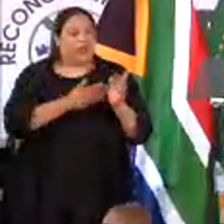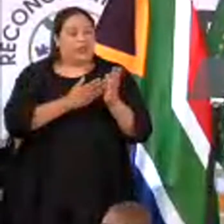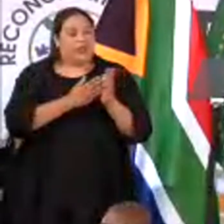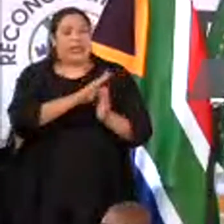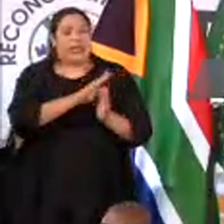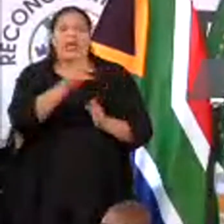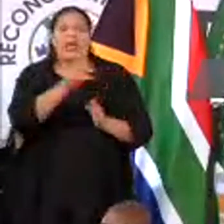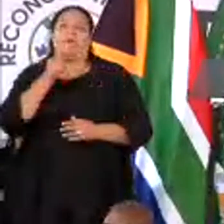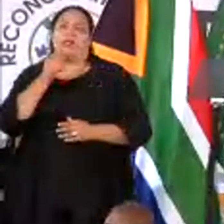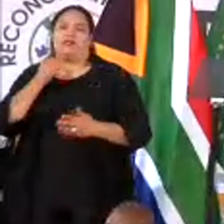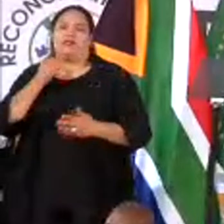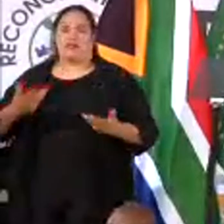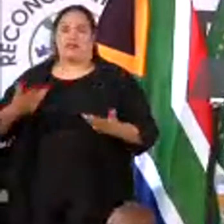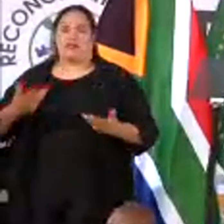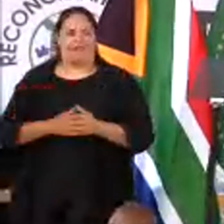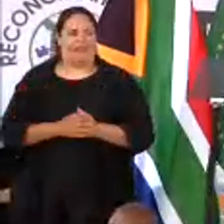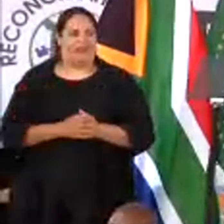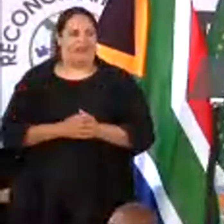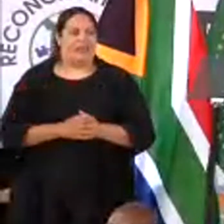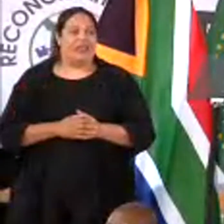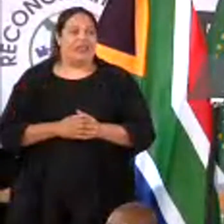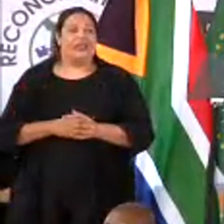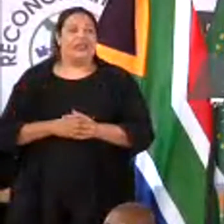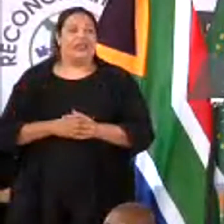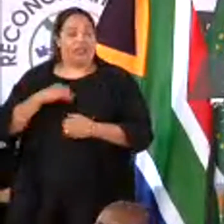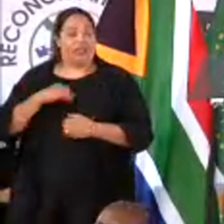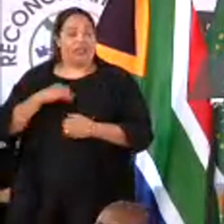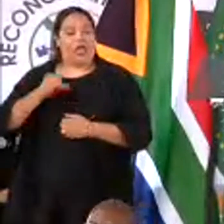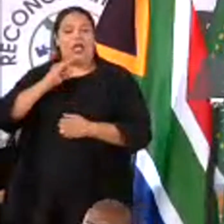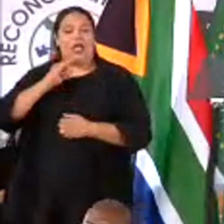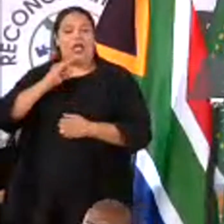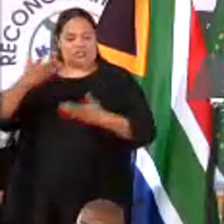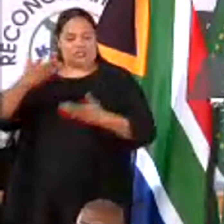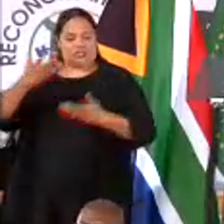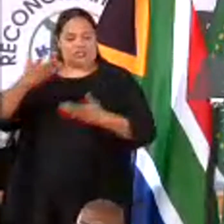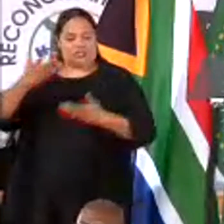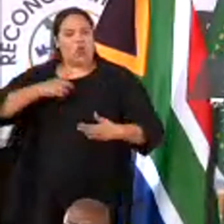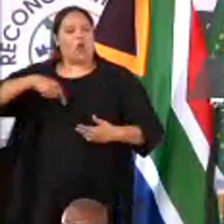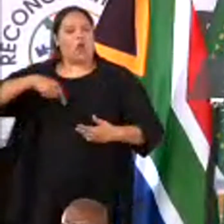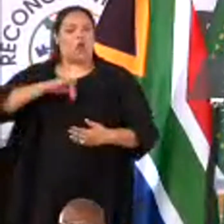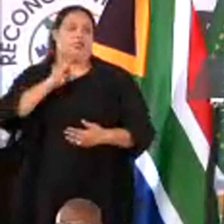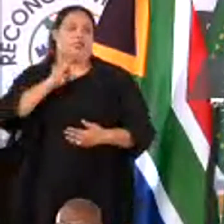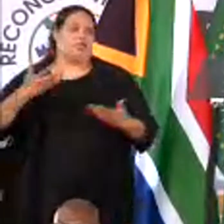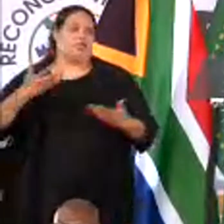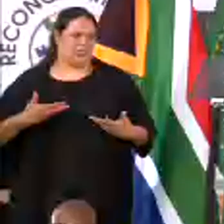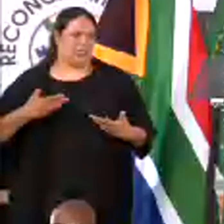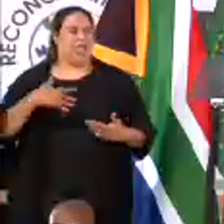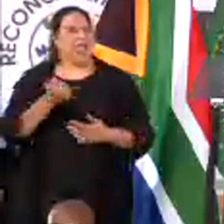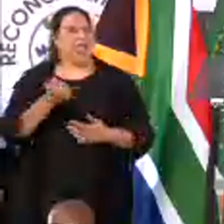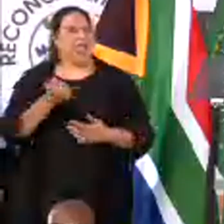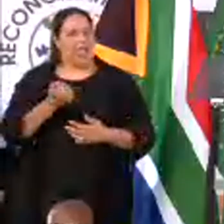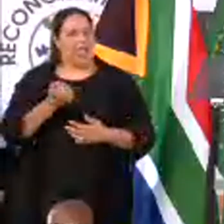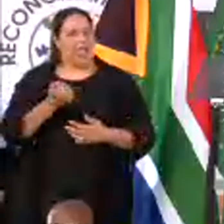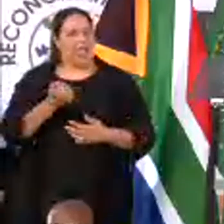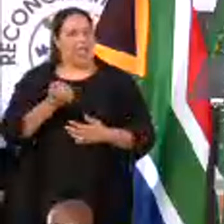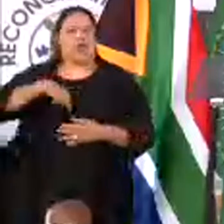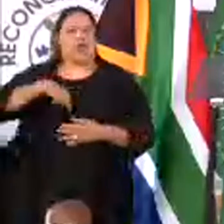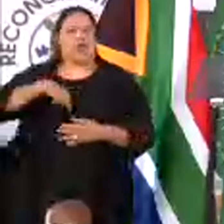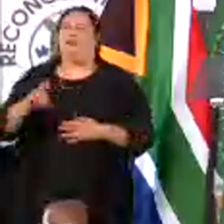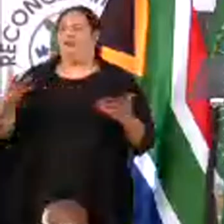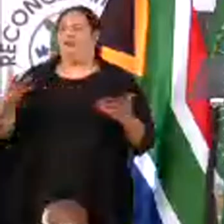mense. Ek is omdat ons is. I am because we